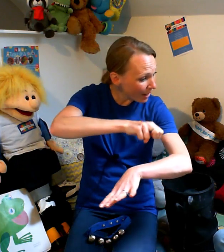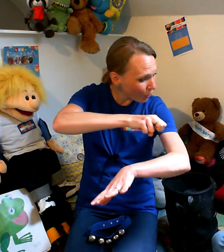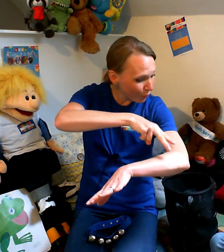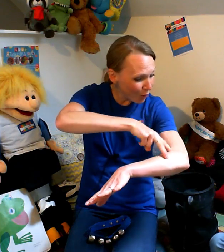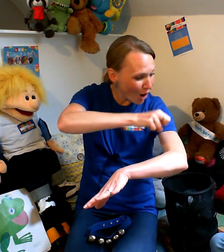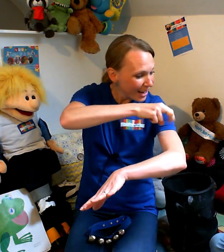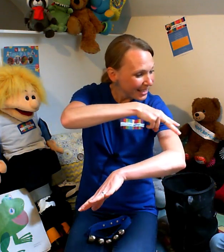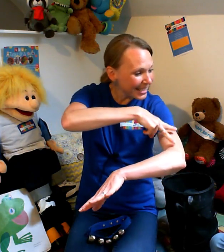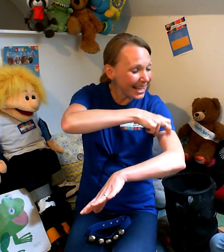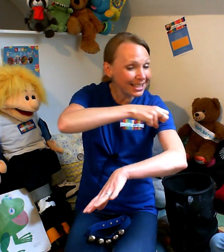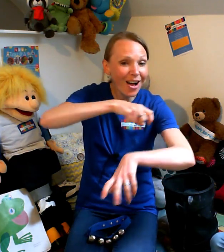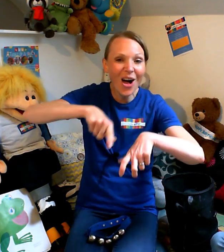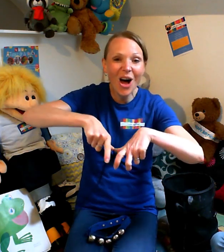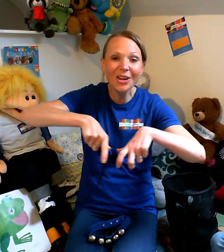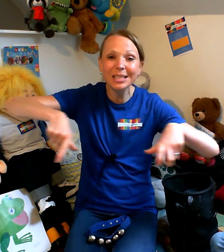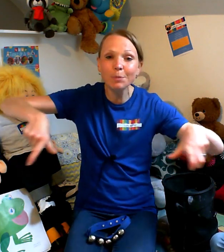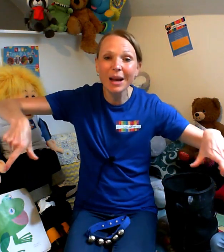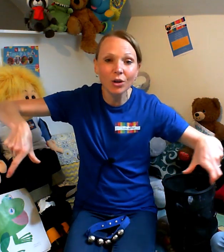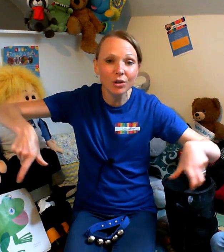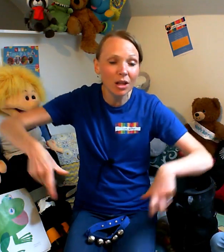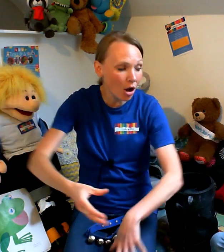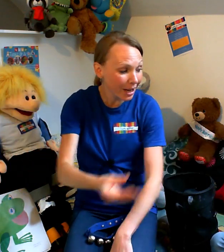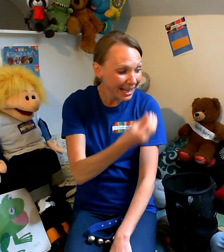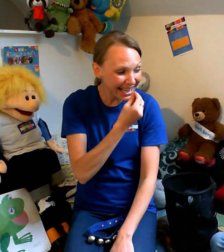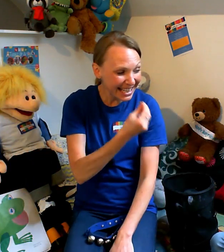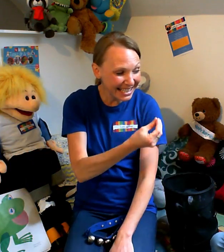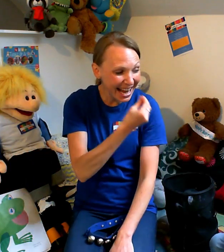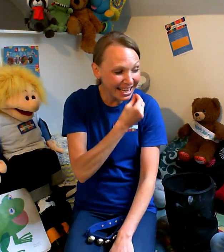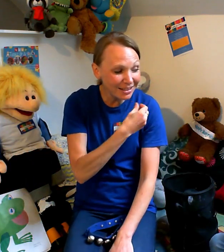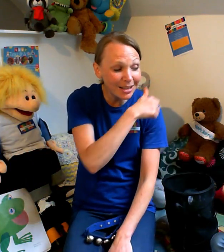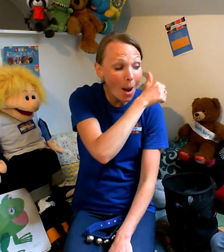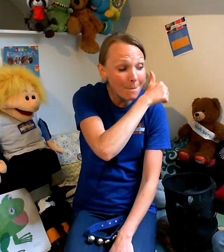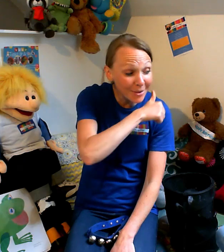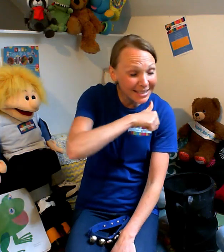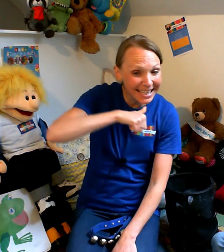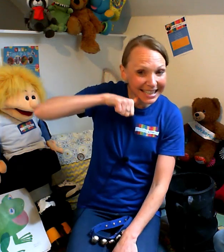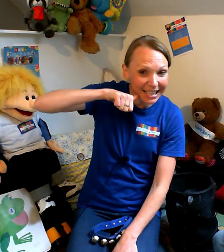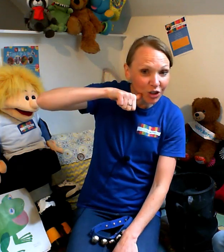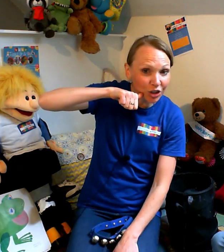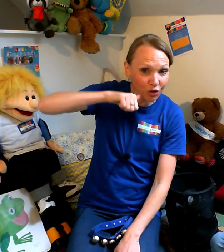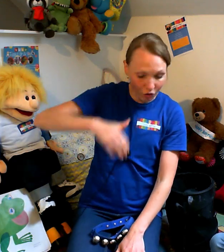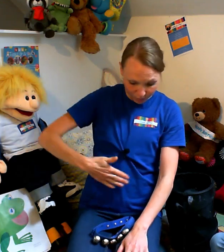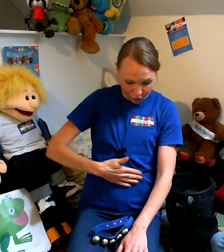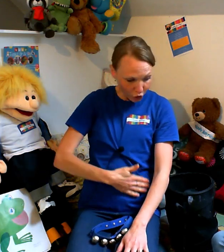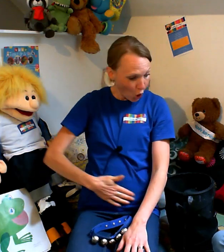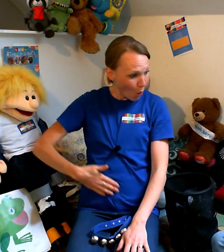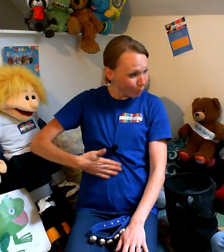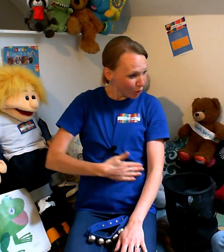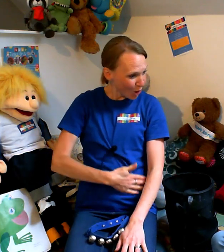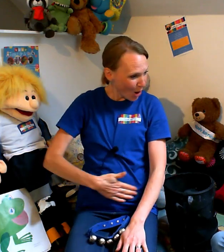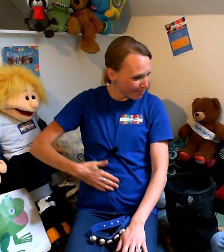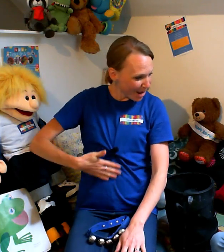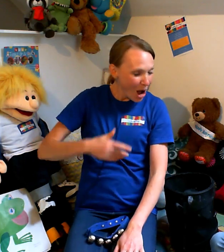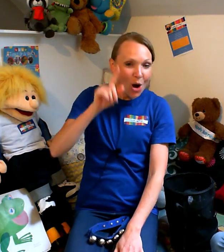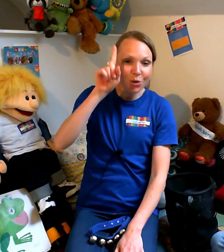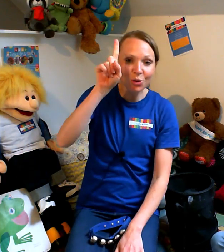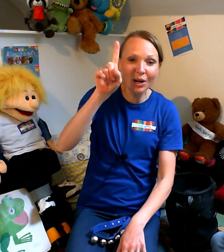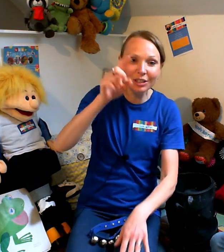speckled frog sat on a speckled log, eating some most delicious grubs. Yum, yum. One